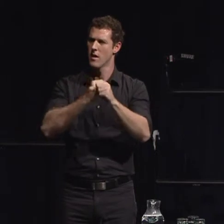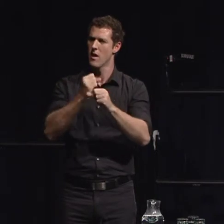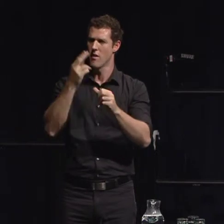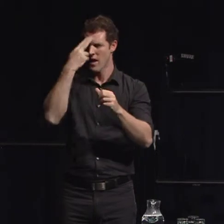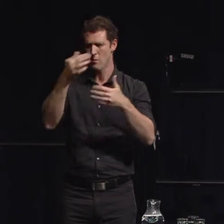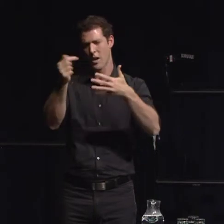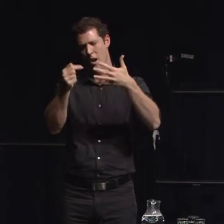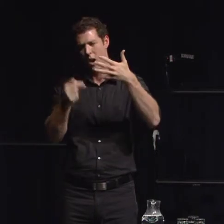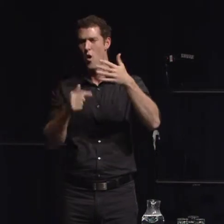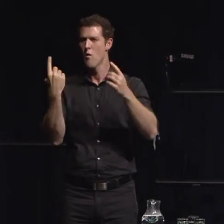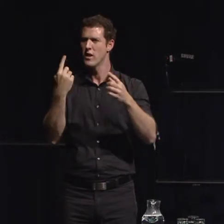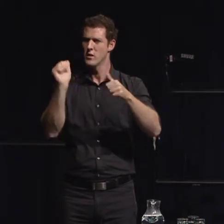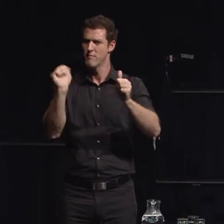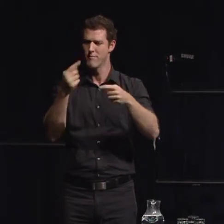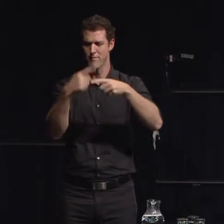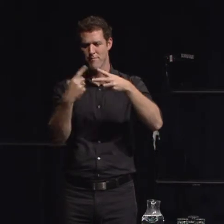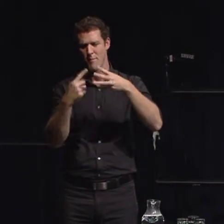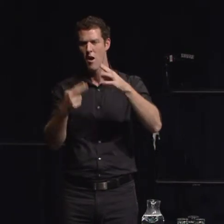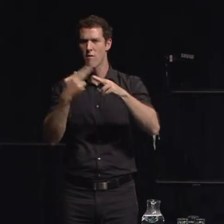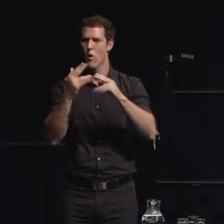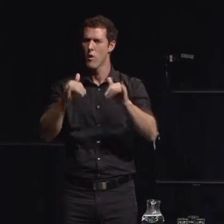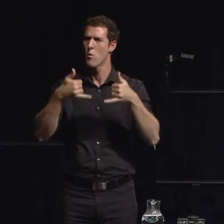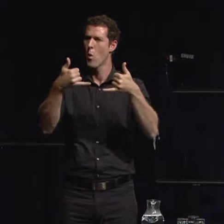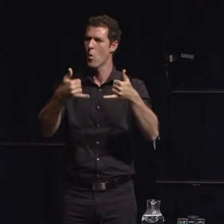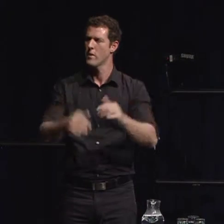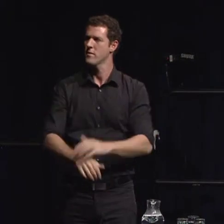fulfilled the Institute's requirements for admission to this award.